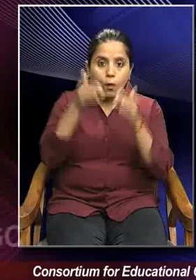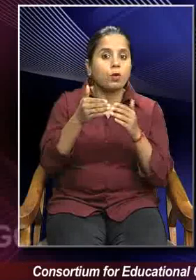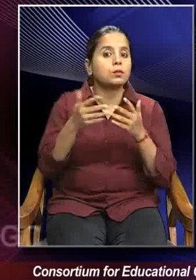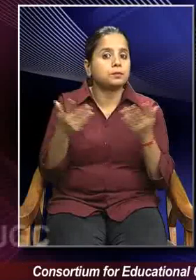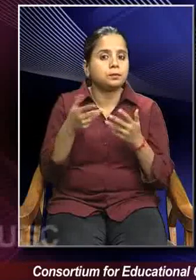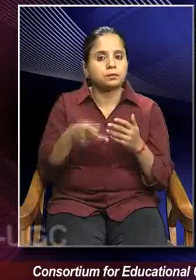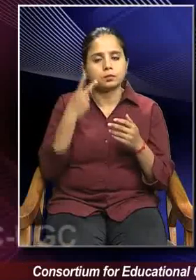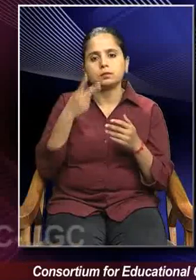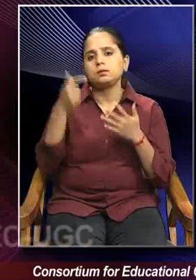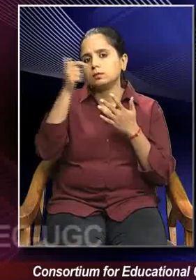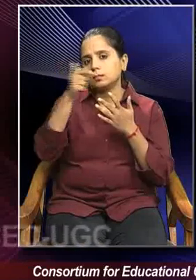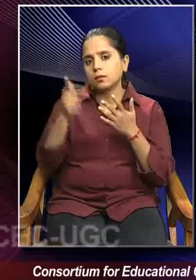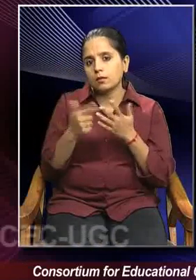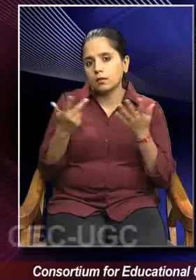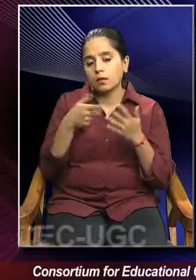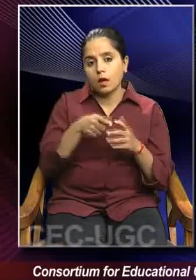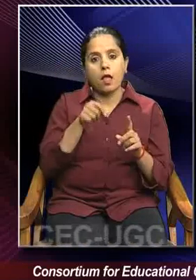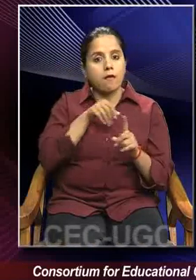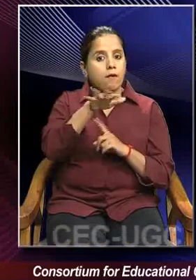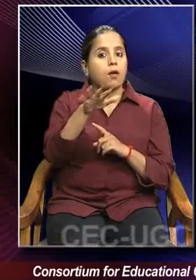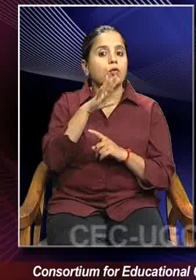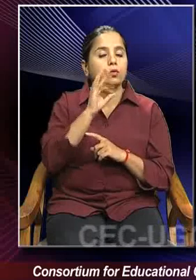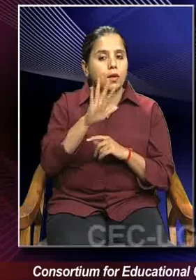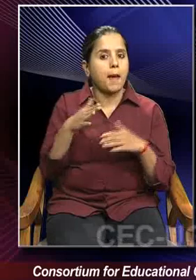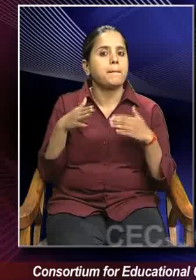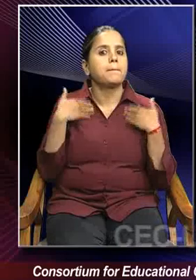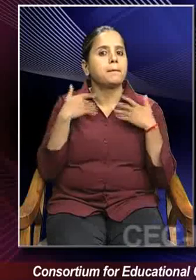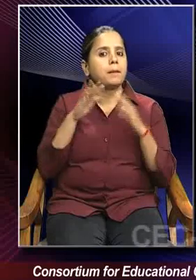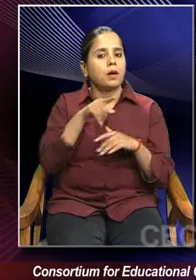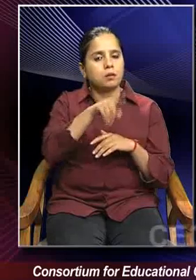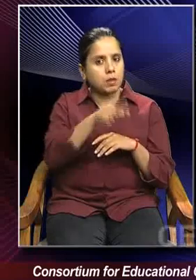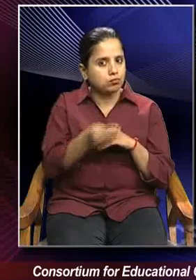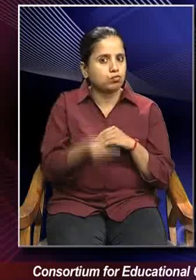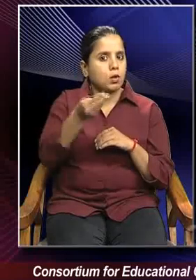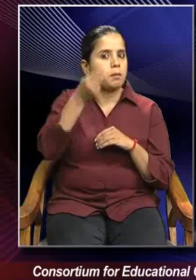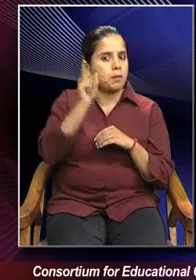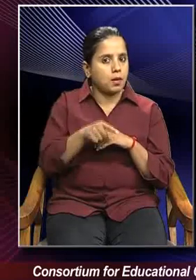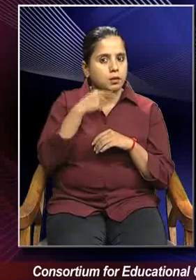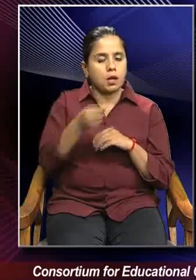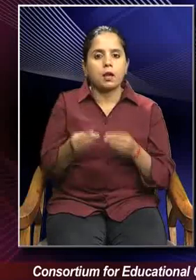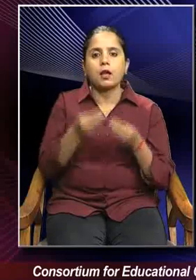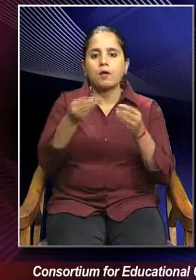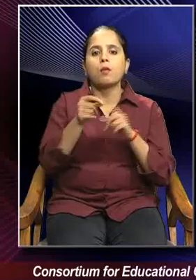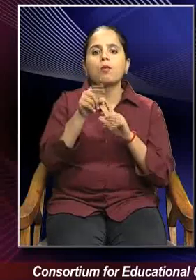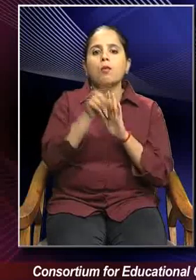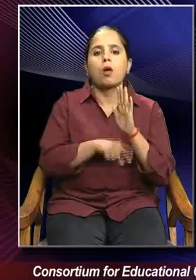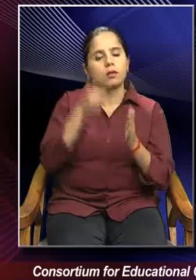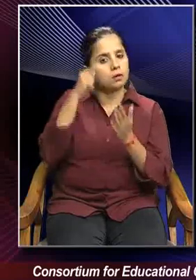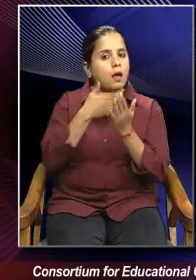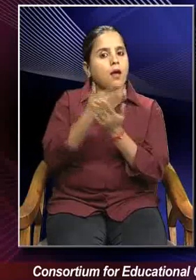the elements that affect the happiness and offering the policy